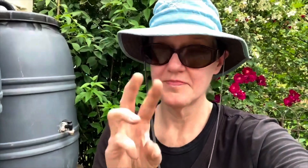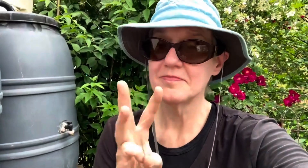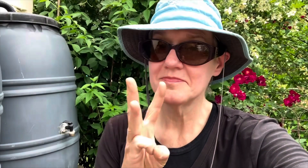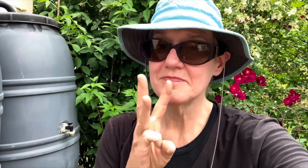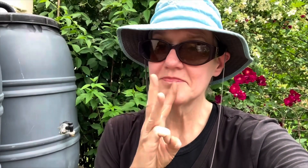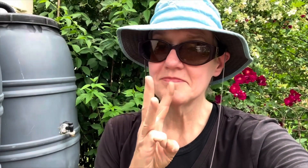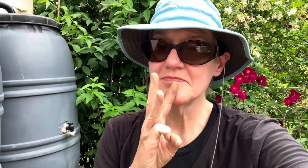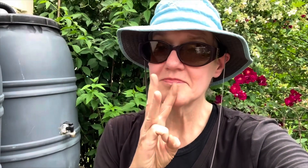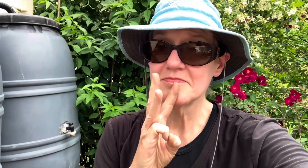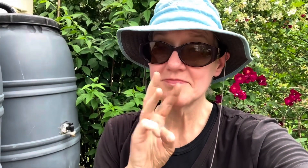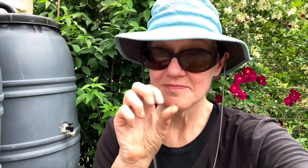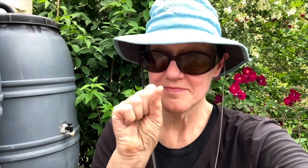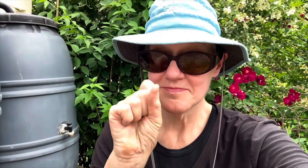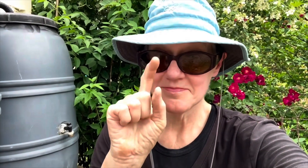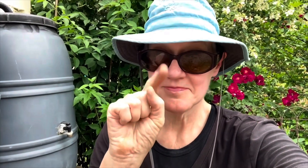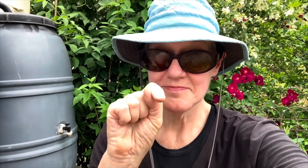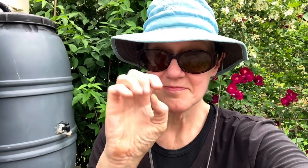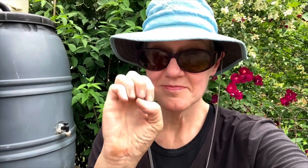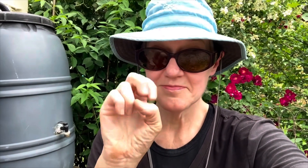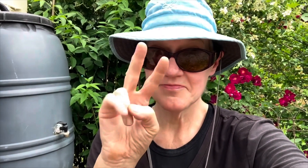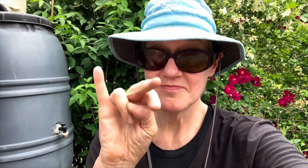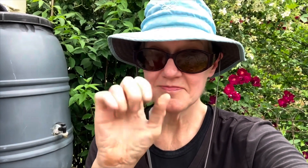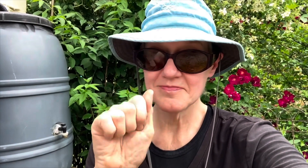Don't overwater your stevia.